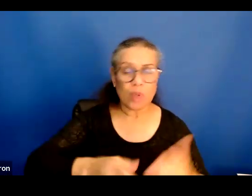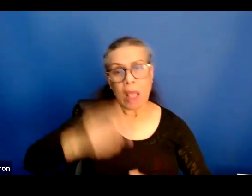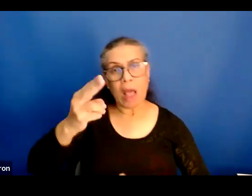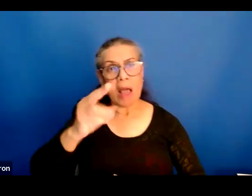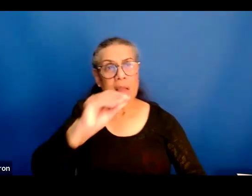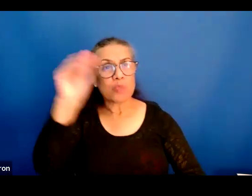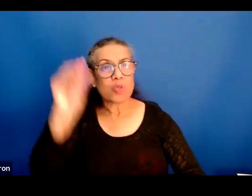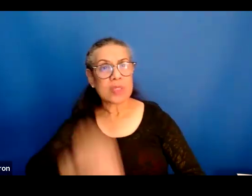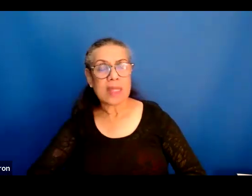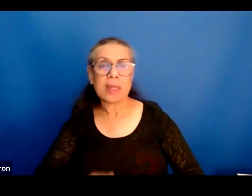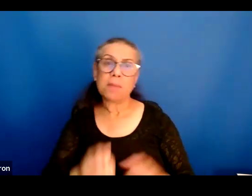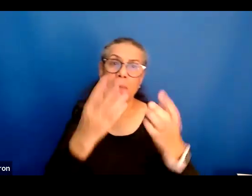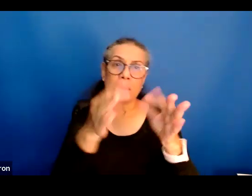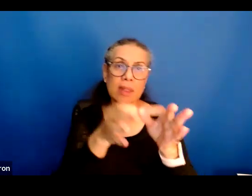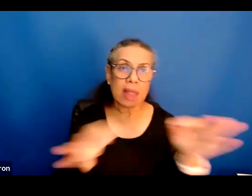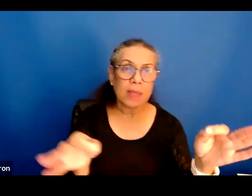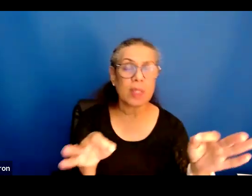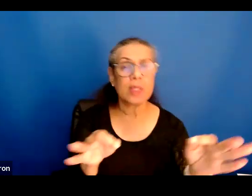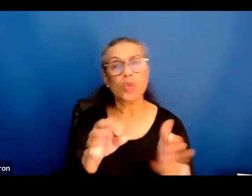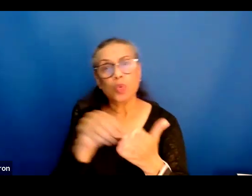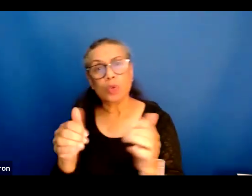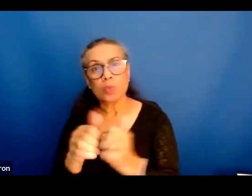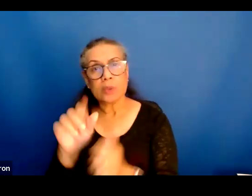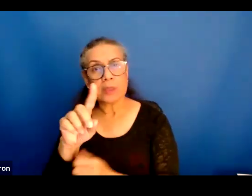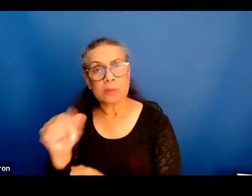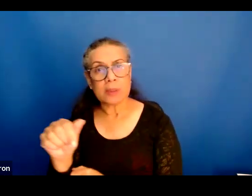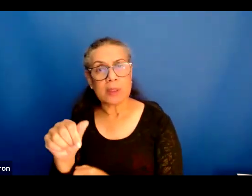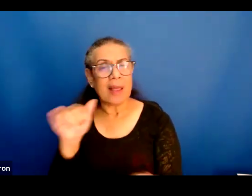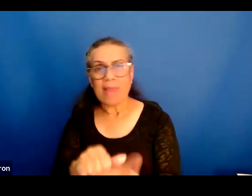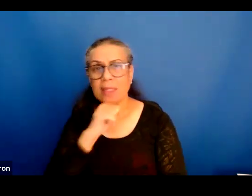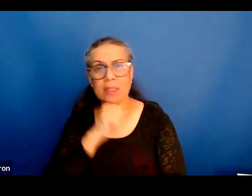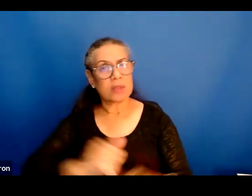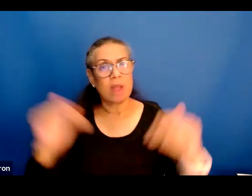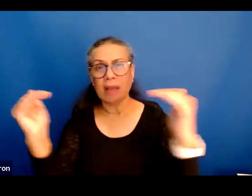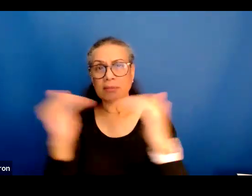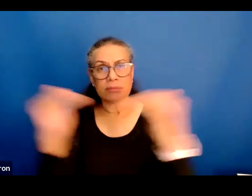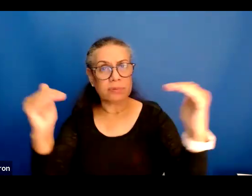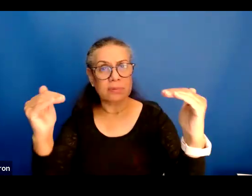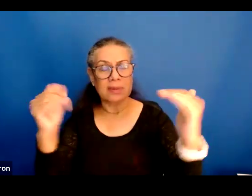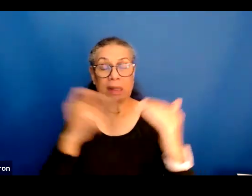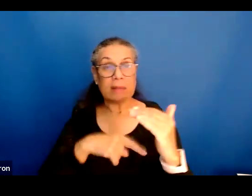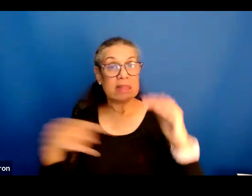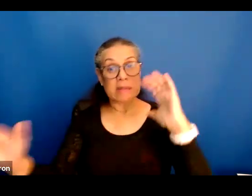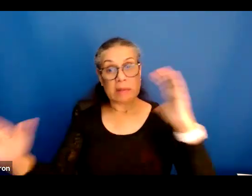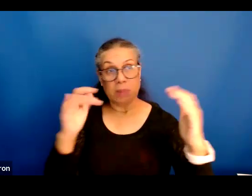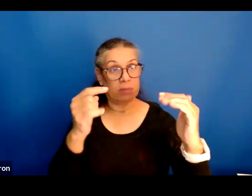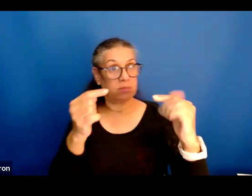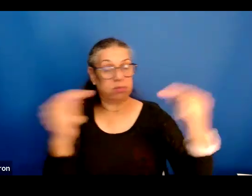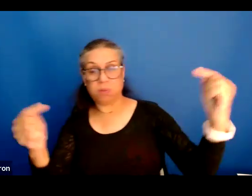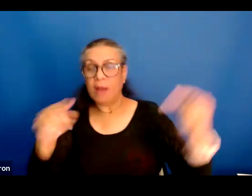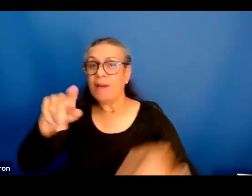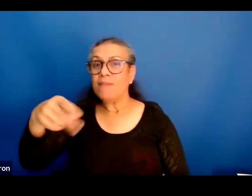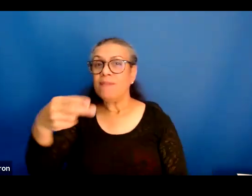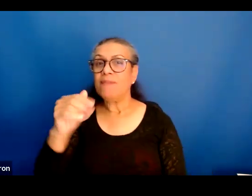numbers of multilanguage learners and students with disabilities, is not equitable. This is juxtaposed with the fact that the Philbrick